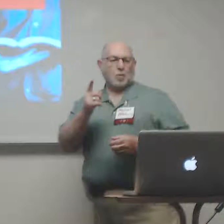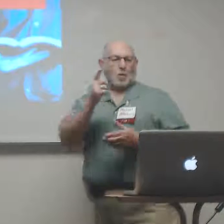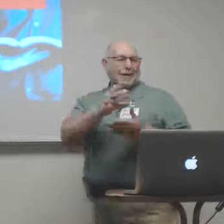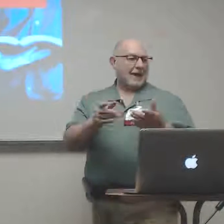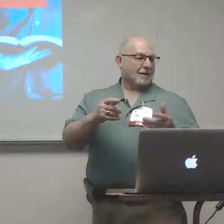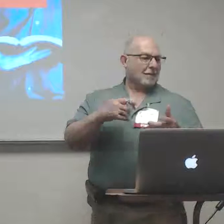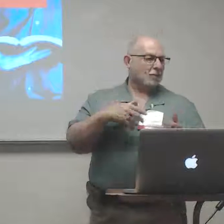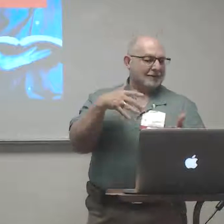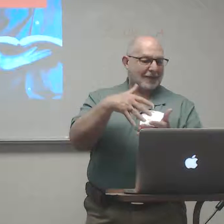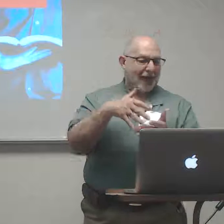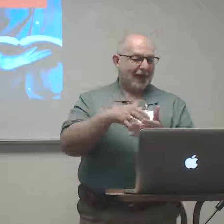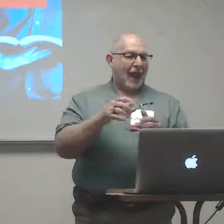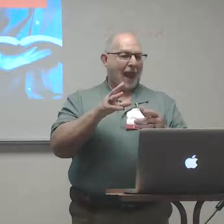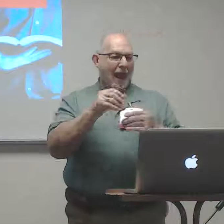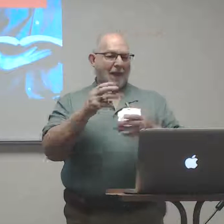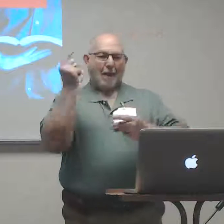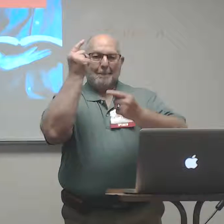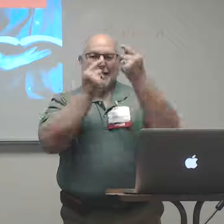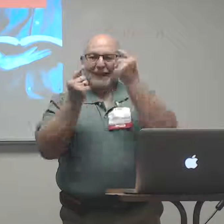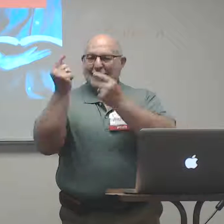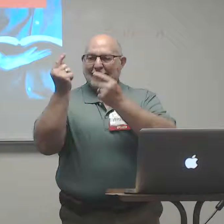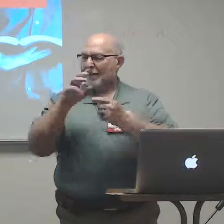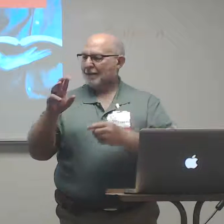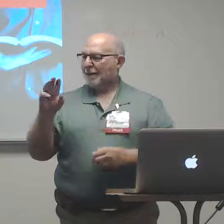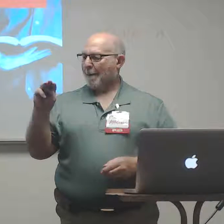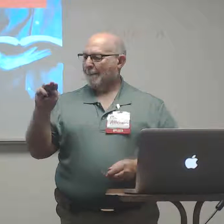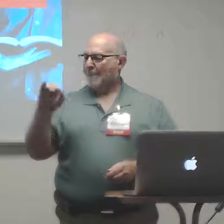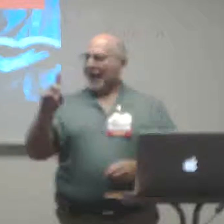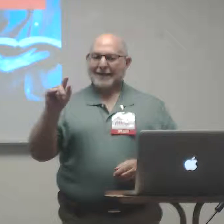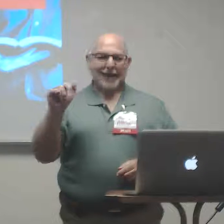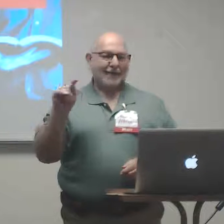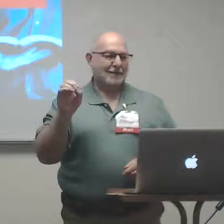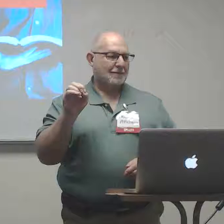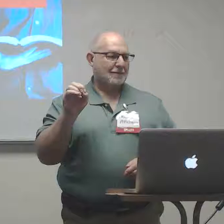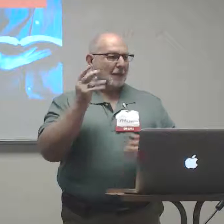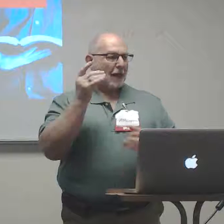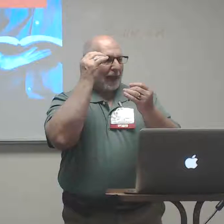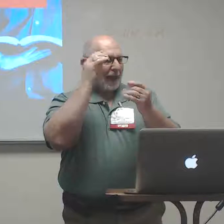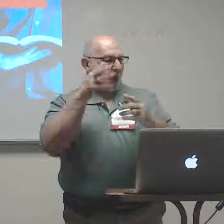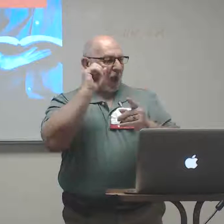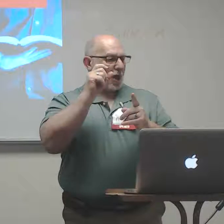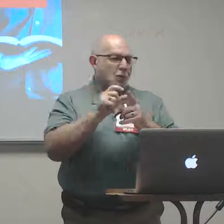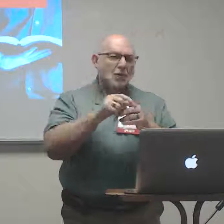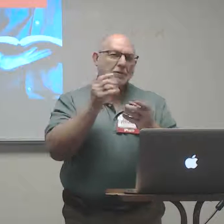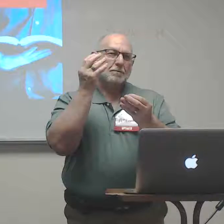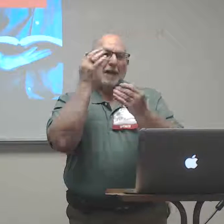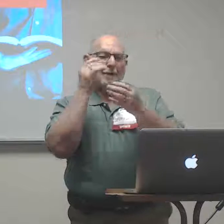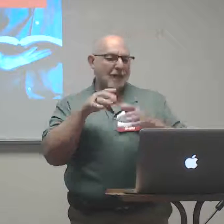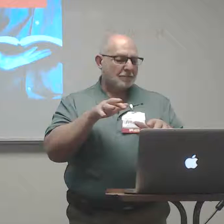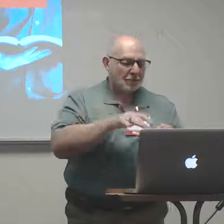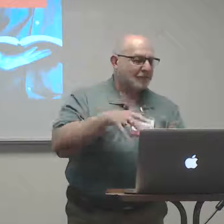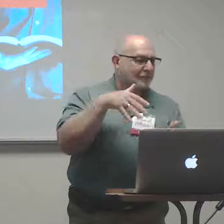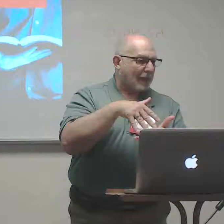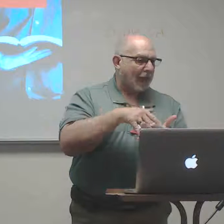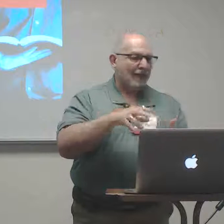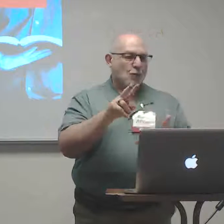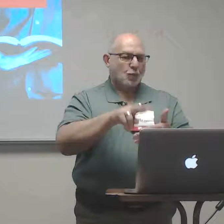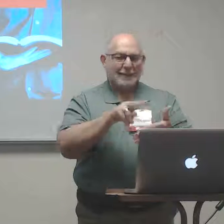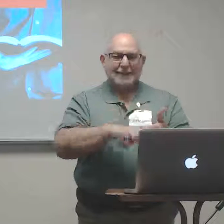One thing to study and meditate. One thing, you need to make sure you're studying and meditating on God's Word, really